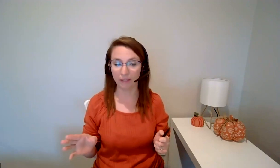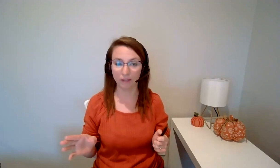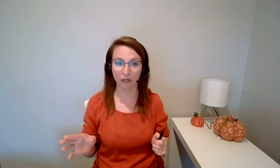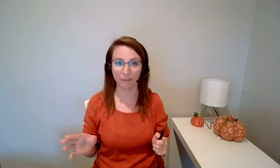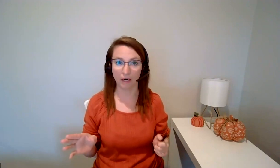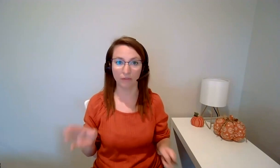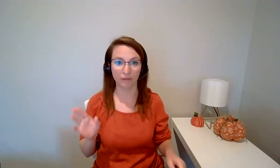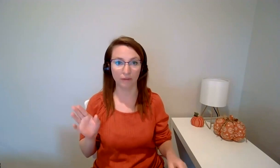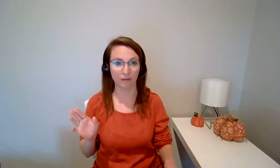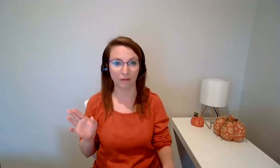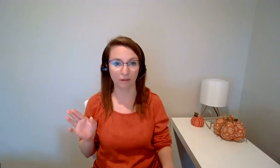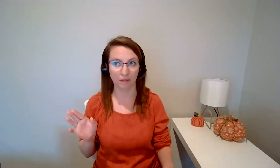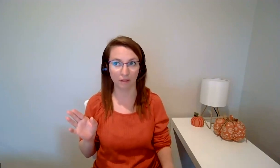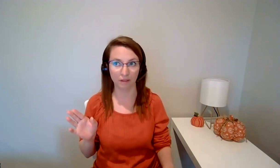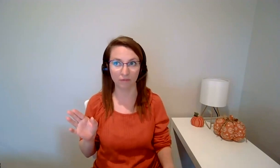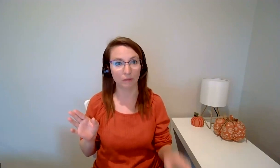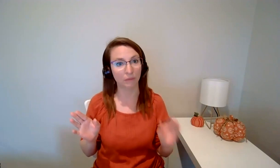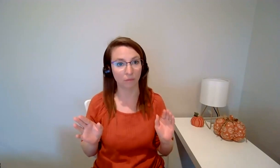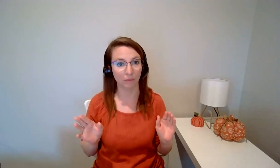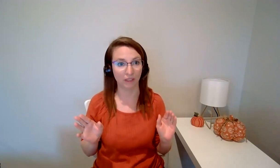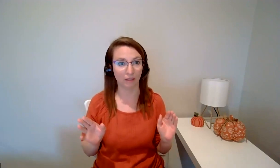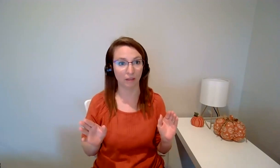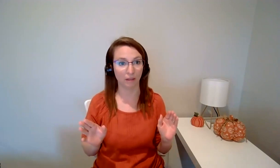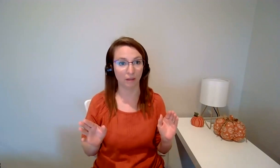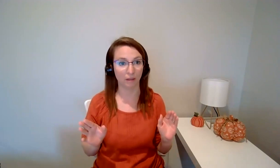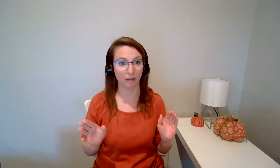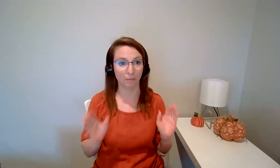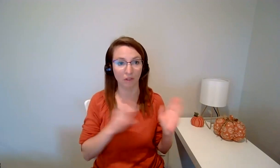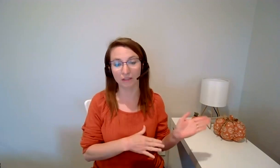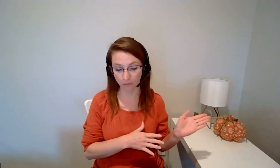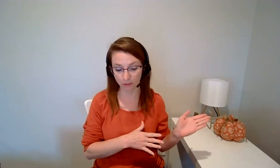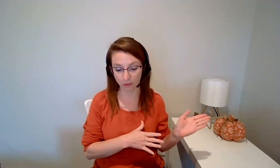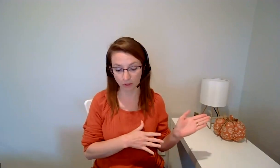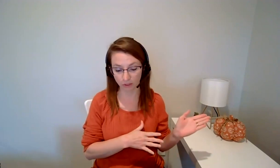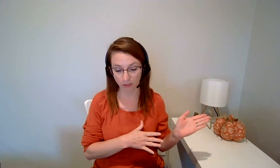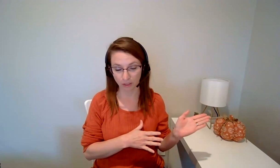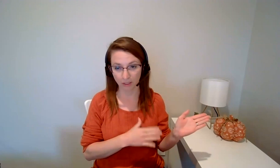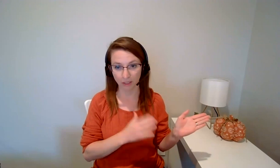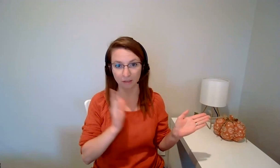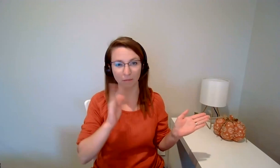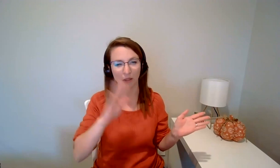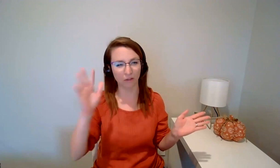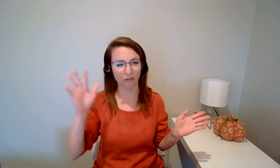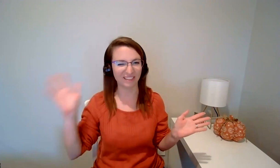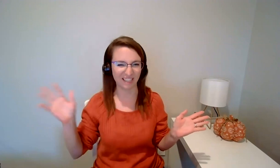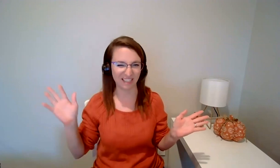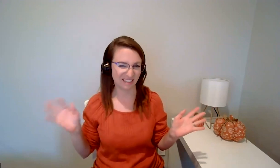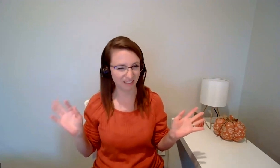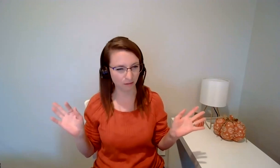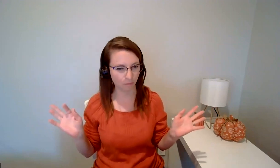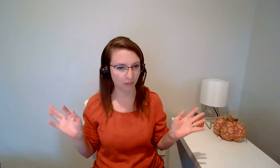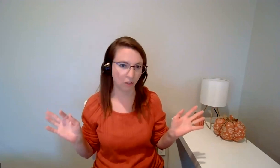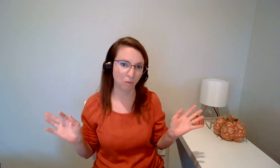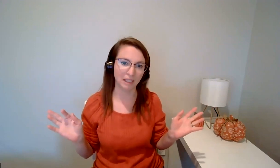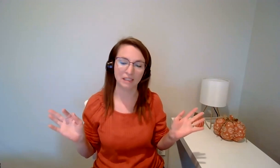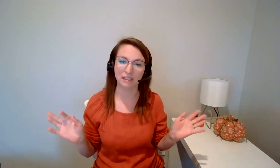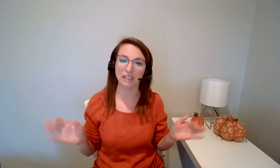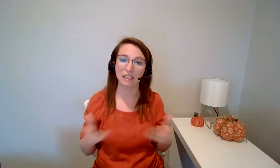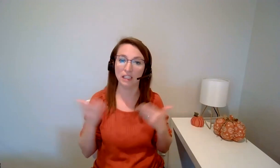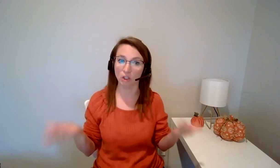talk about the difference between American Sign Language and some other sign systems that you might see here